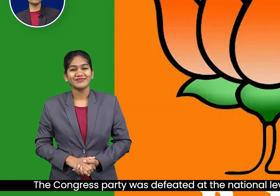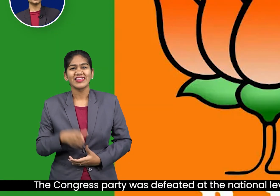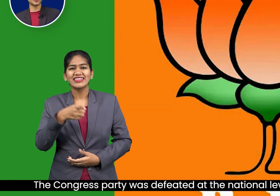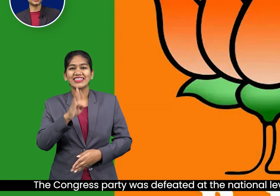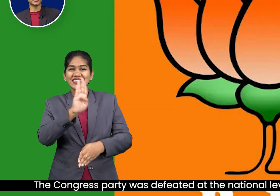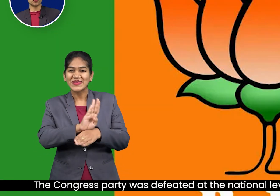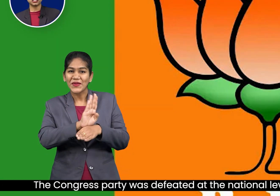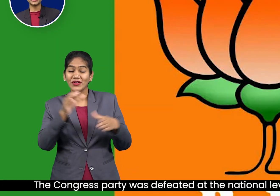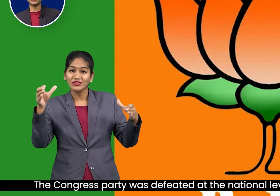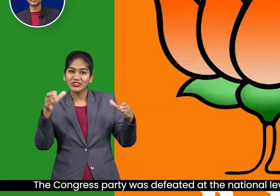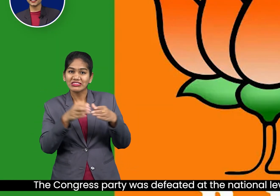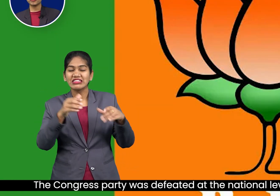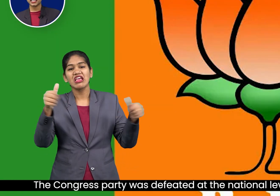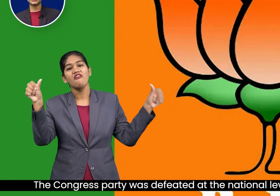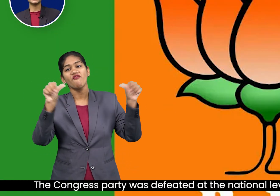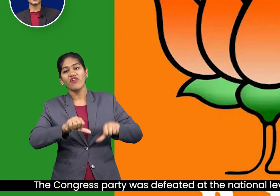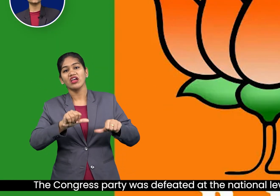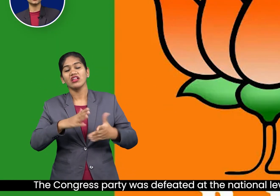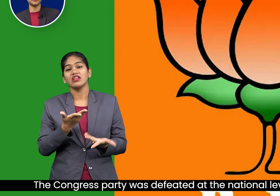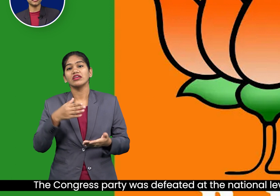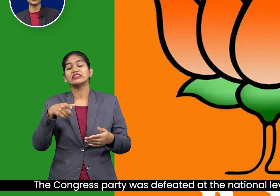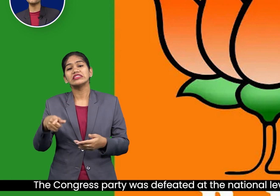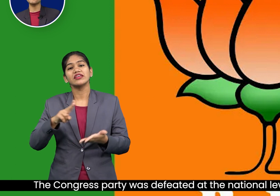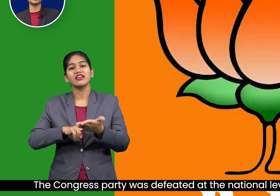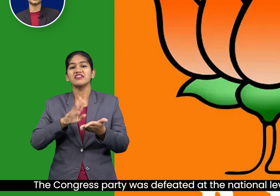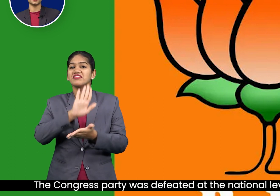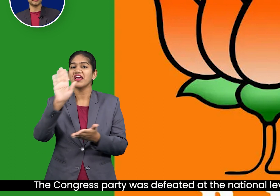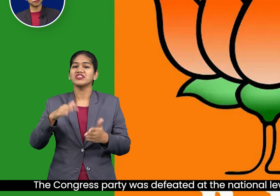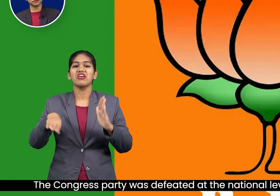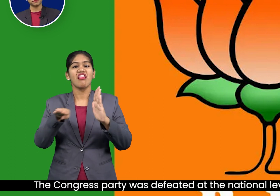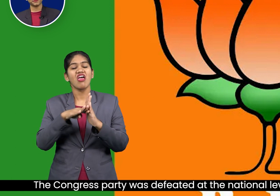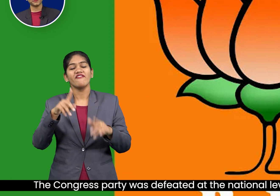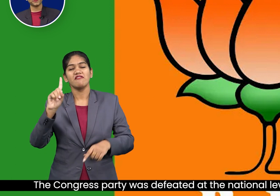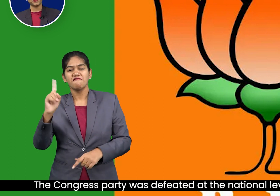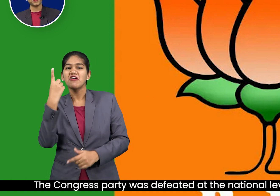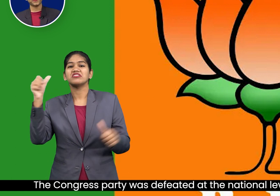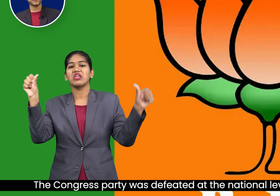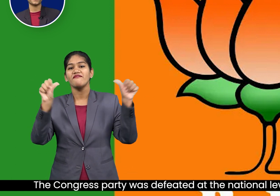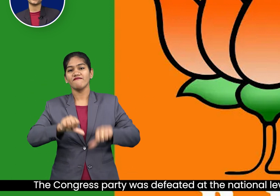The Congress party was defeated at the national level for the first time.